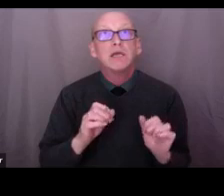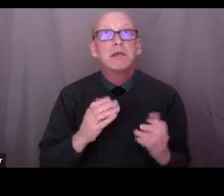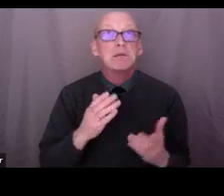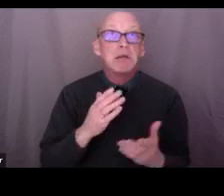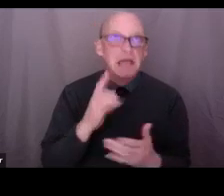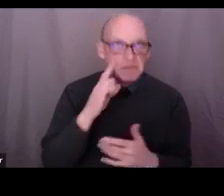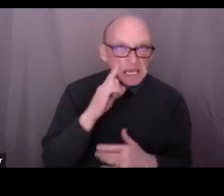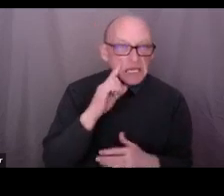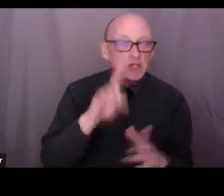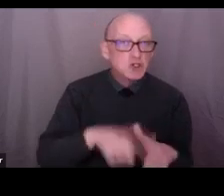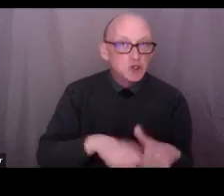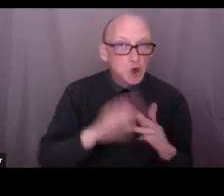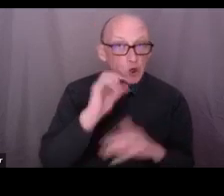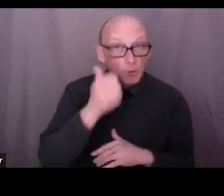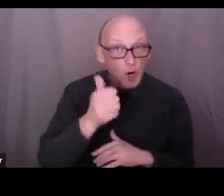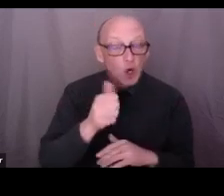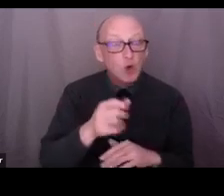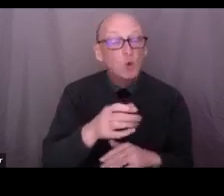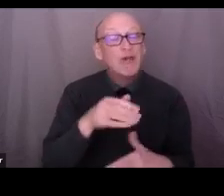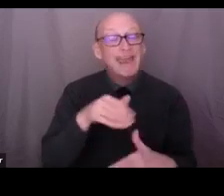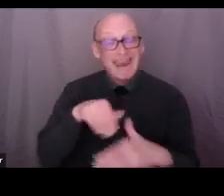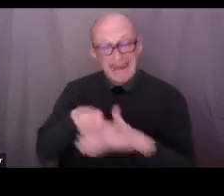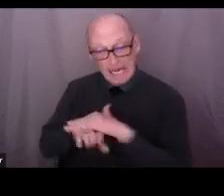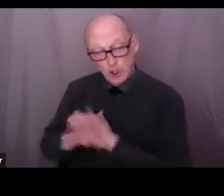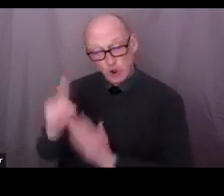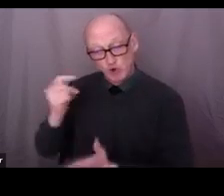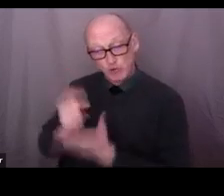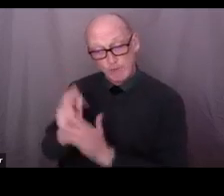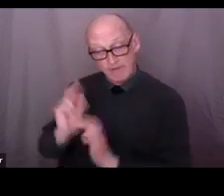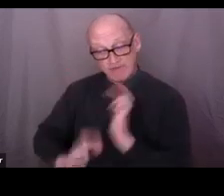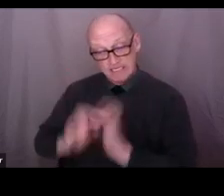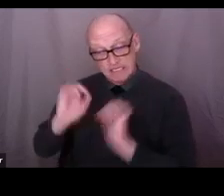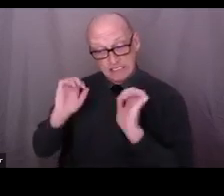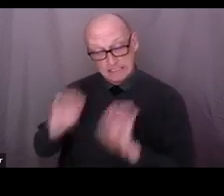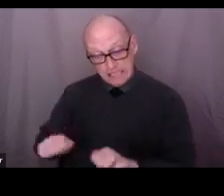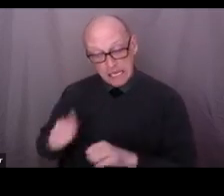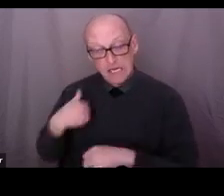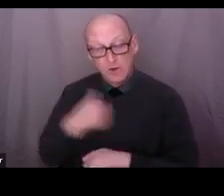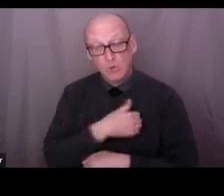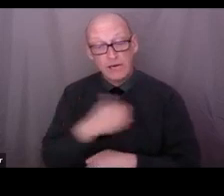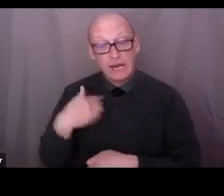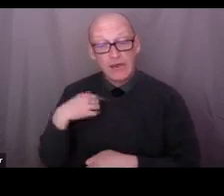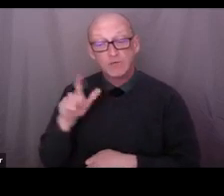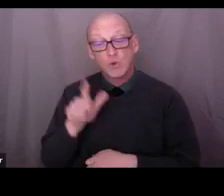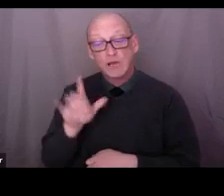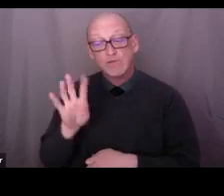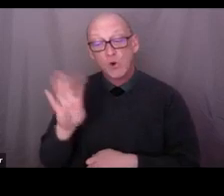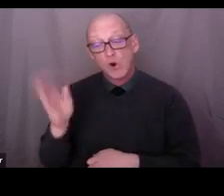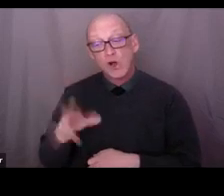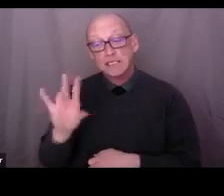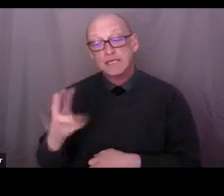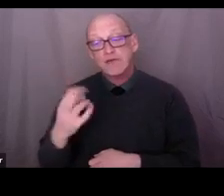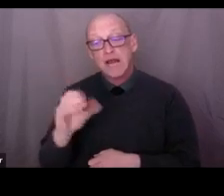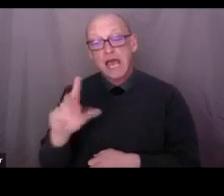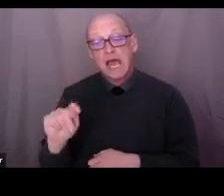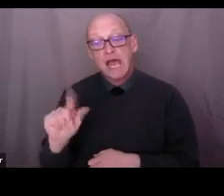tomorrow. We have the recovery helpline that's operational 24/7. That can help